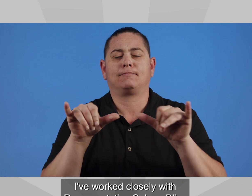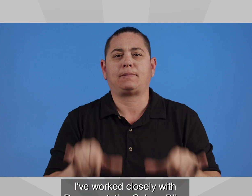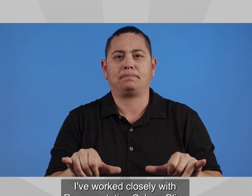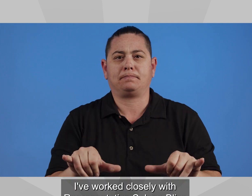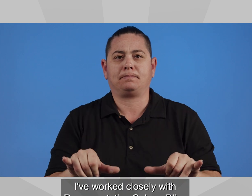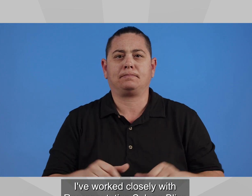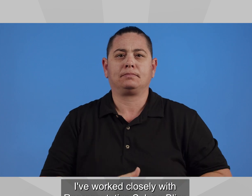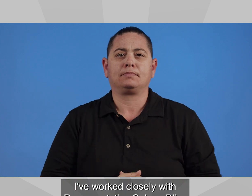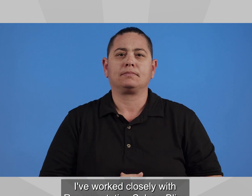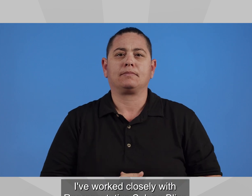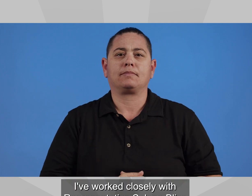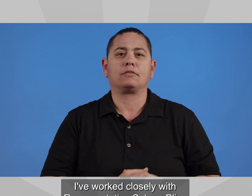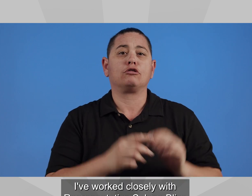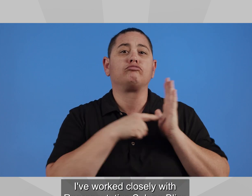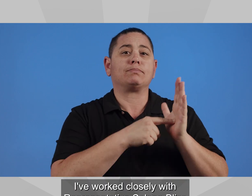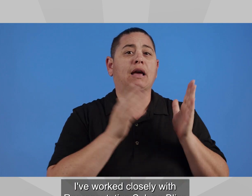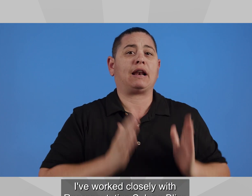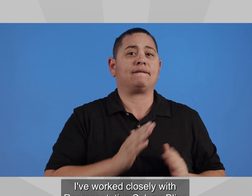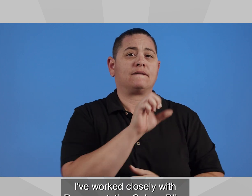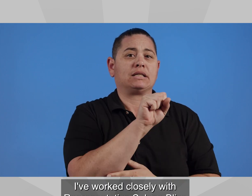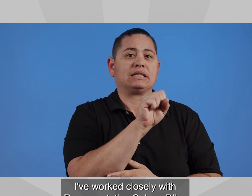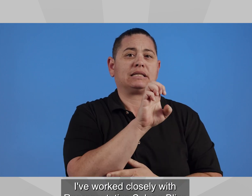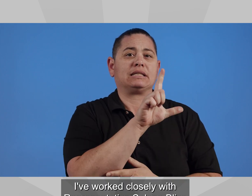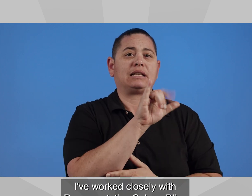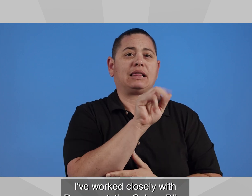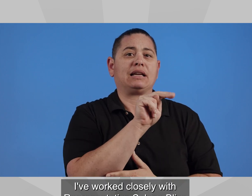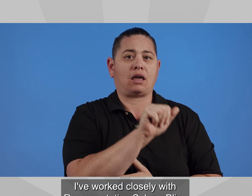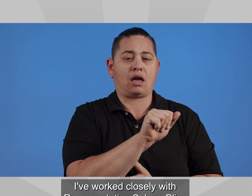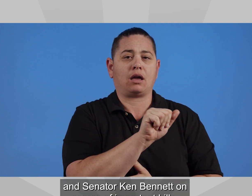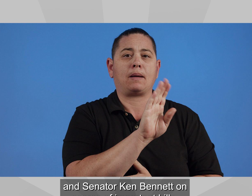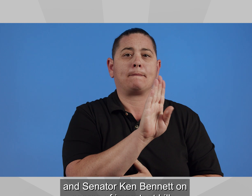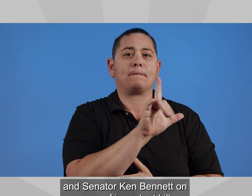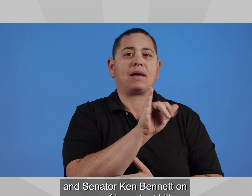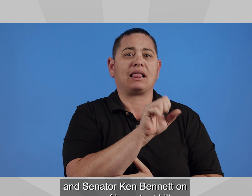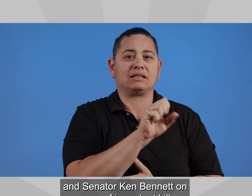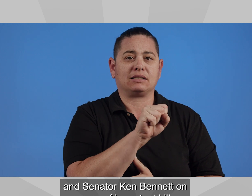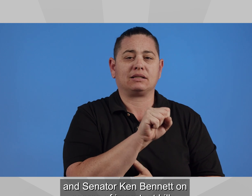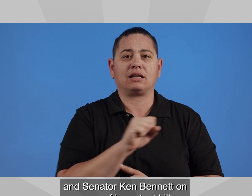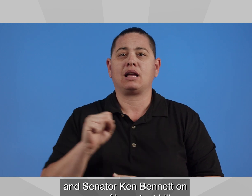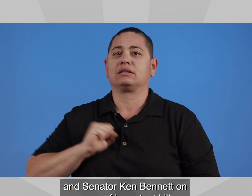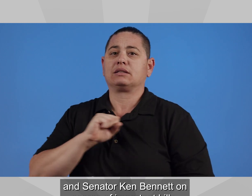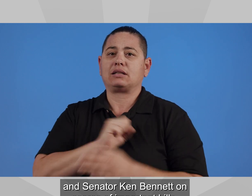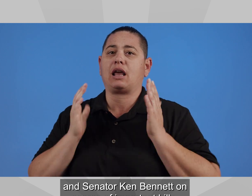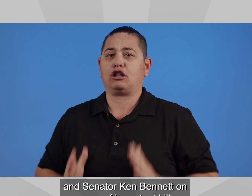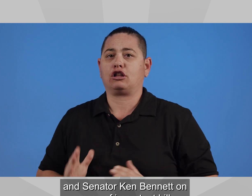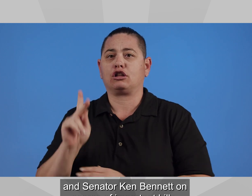I've worked closely with Representative Selina Bliss and Senator Ken